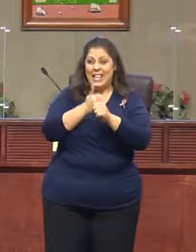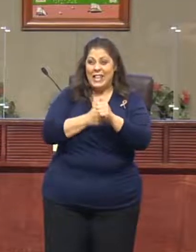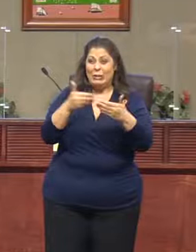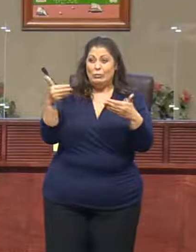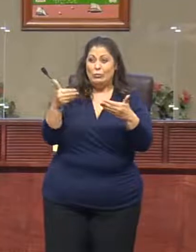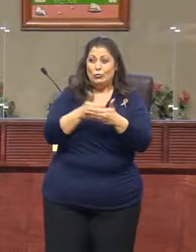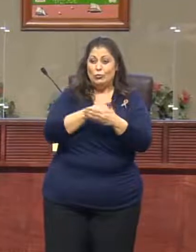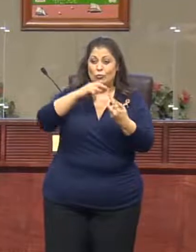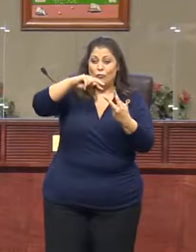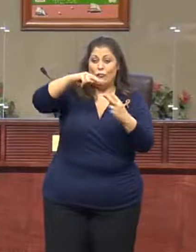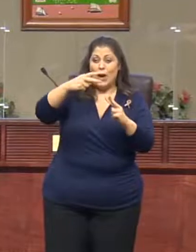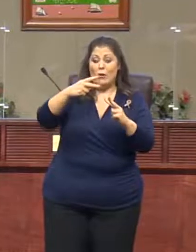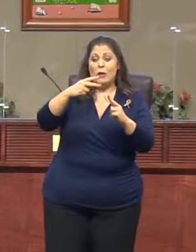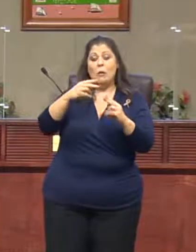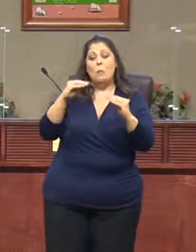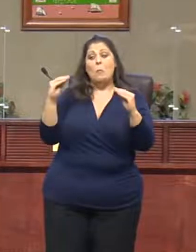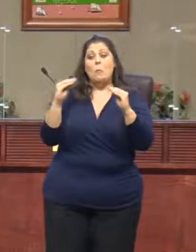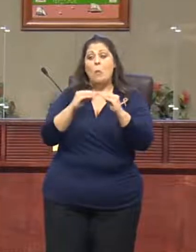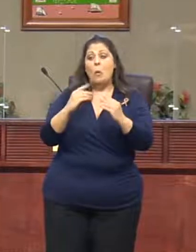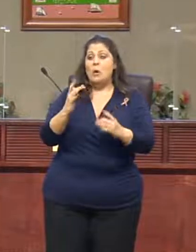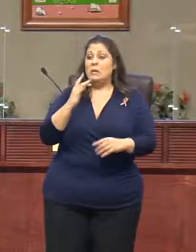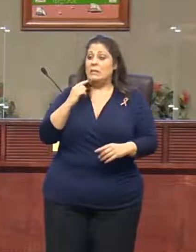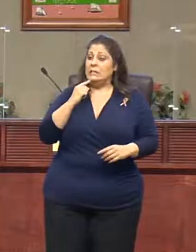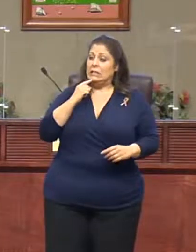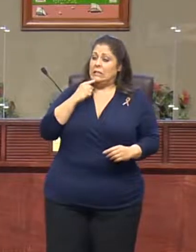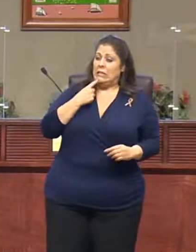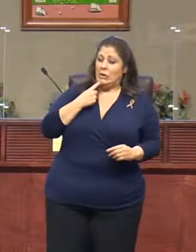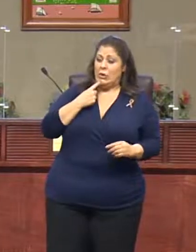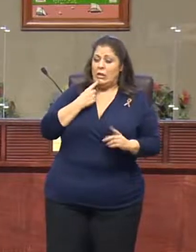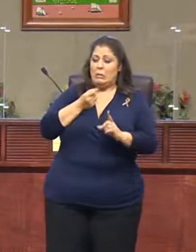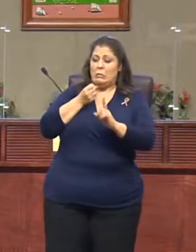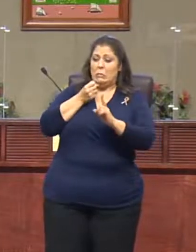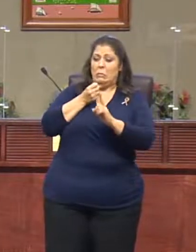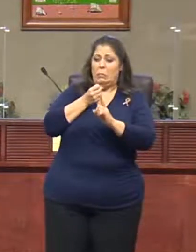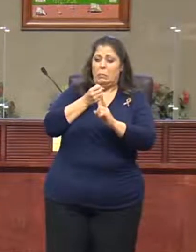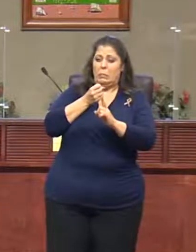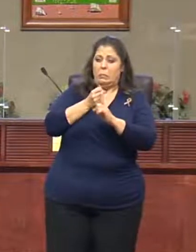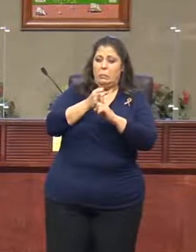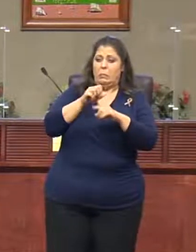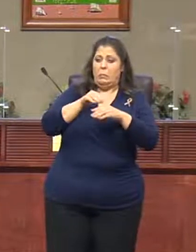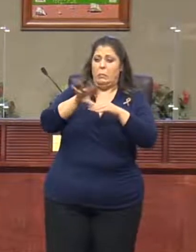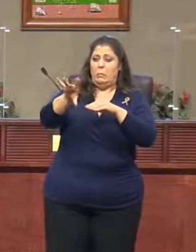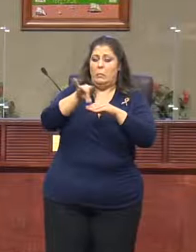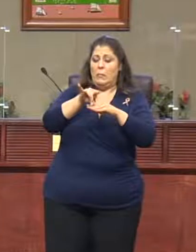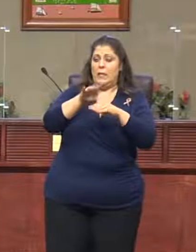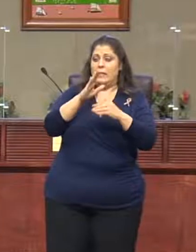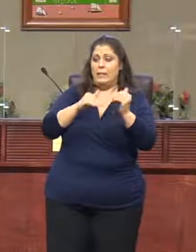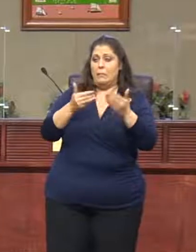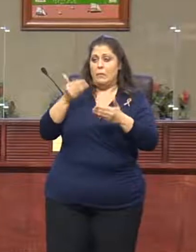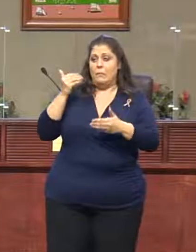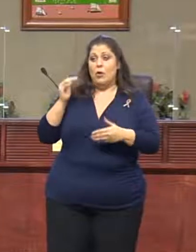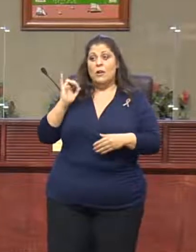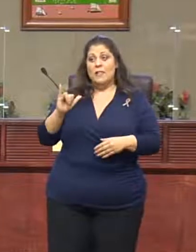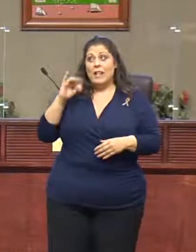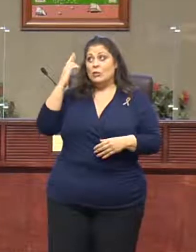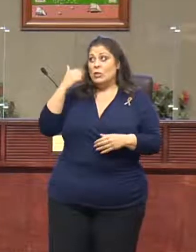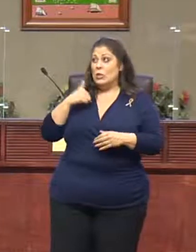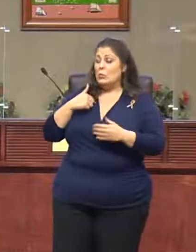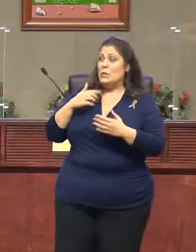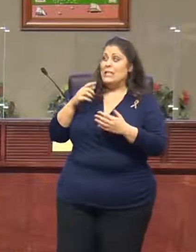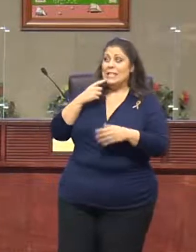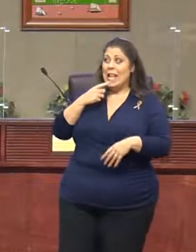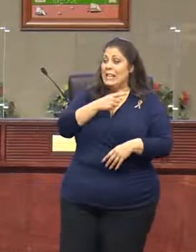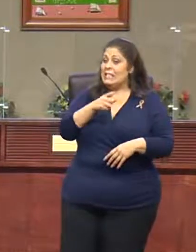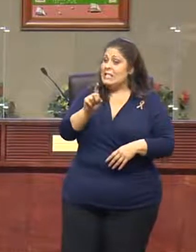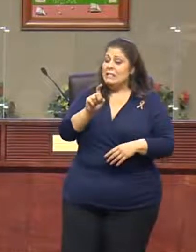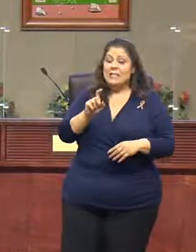before. So that's the concern. And that's why we have insisted that younger people should get vaccinated and should get